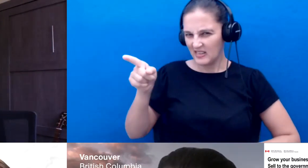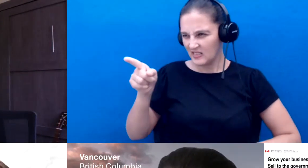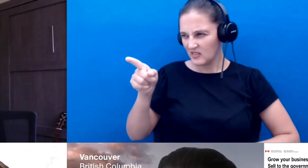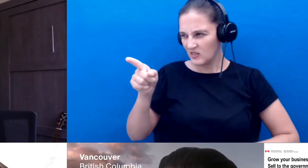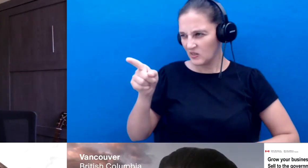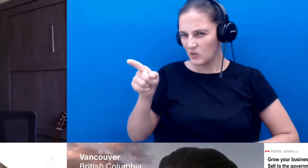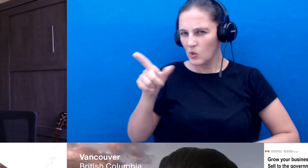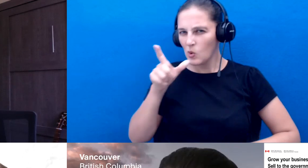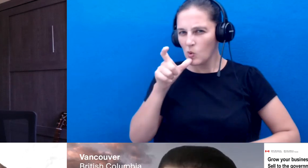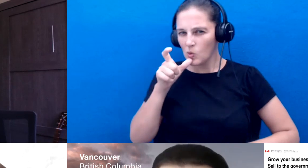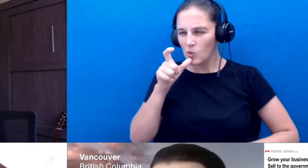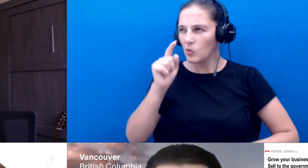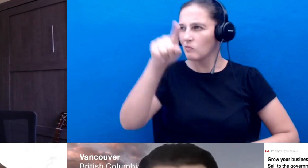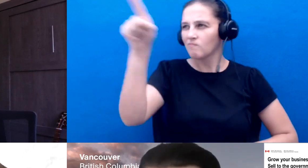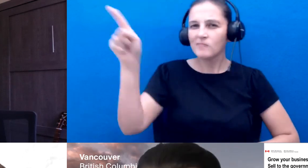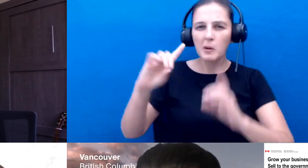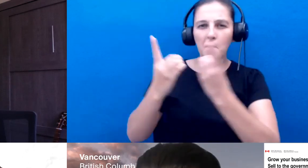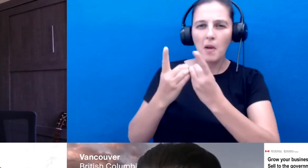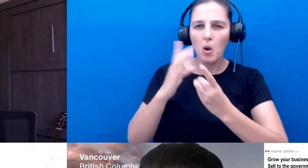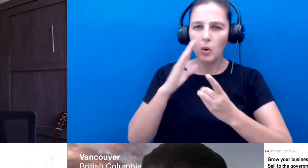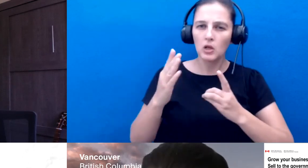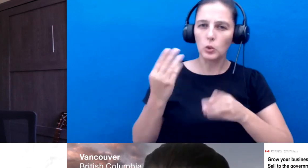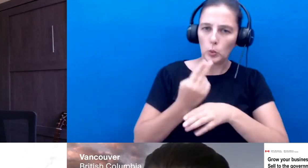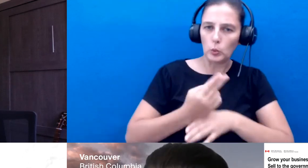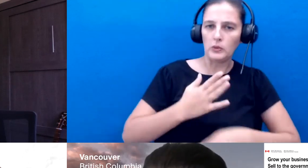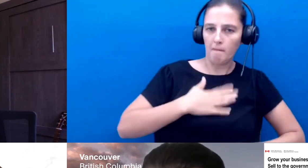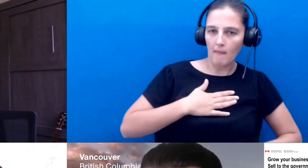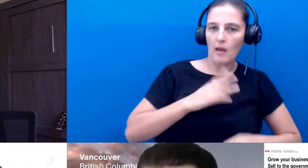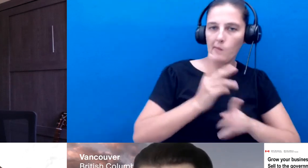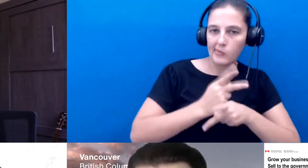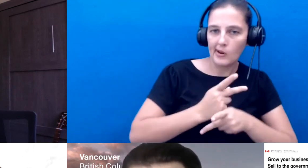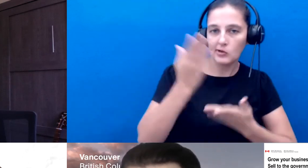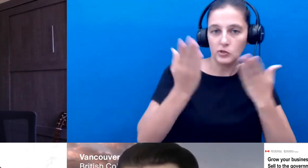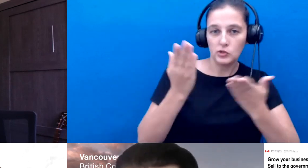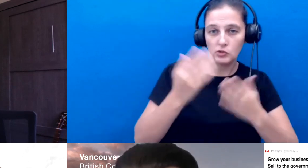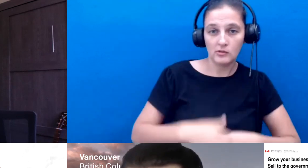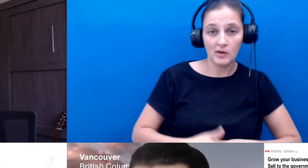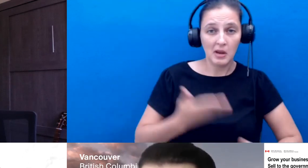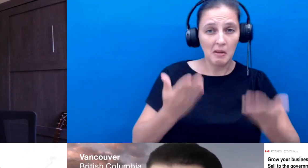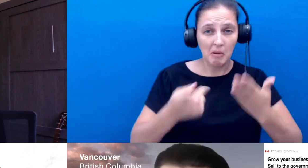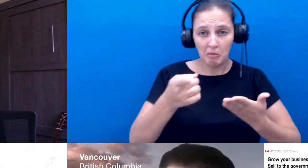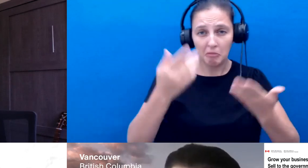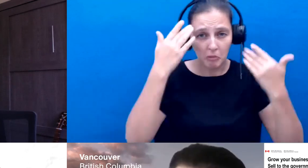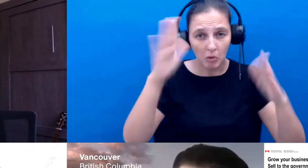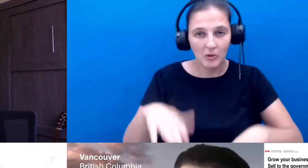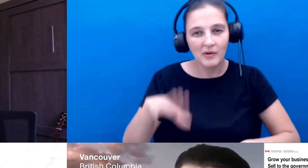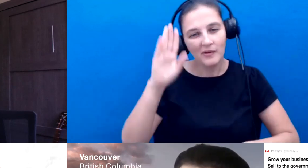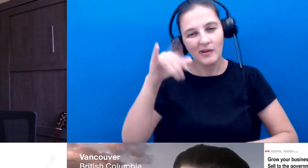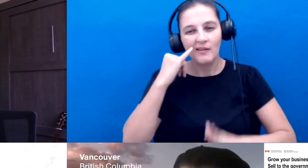be the buyer of my good or service? And you might not have an answer right away. You might, we've heard graphic design, we've